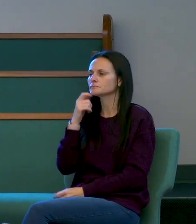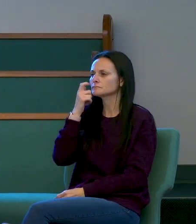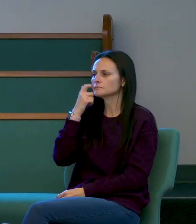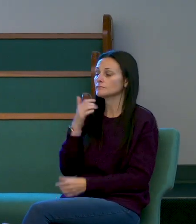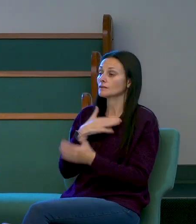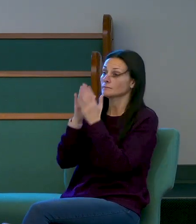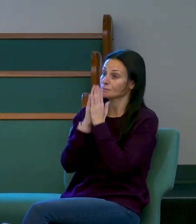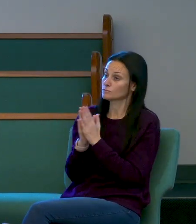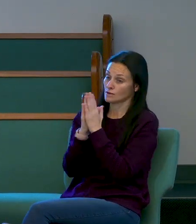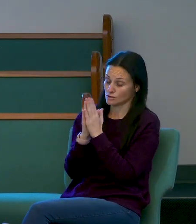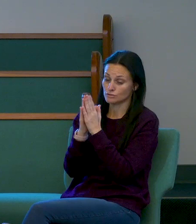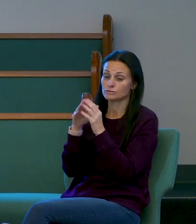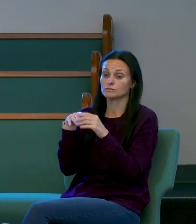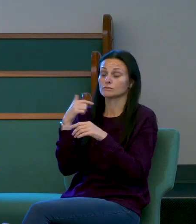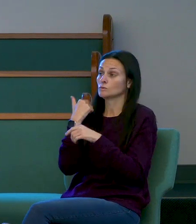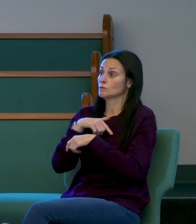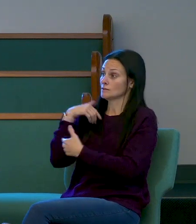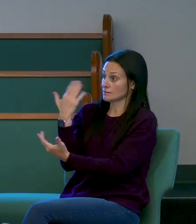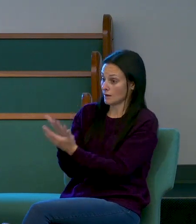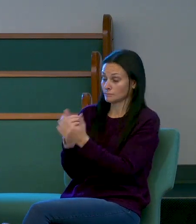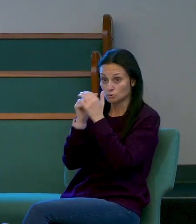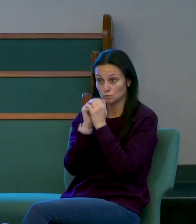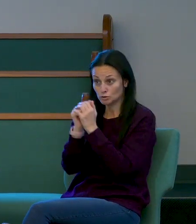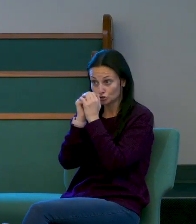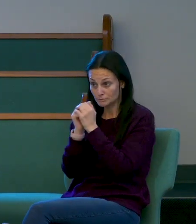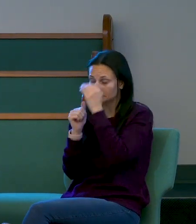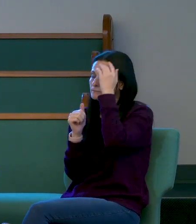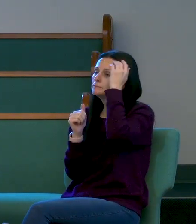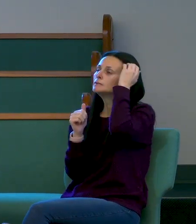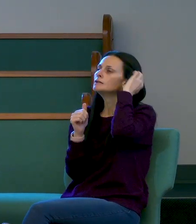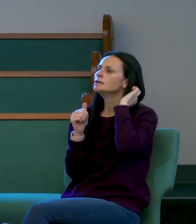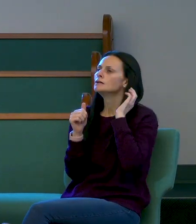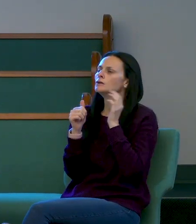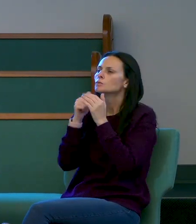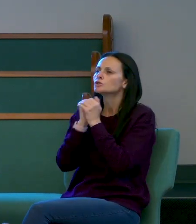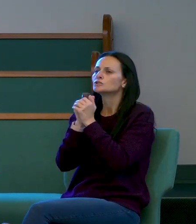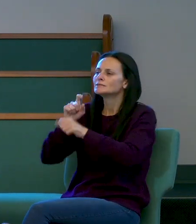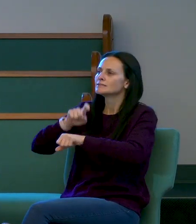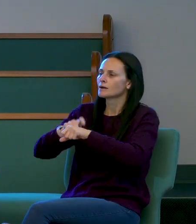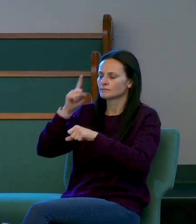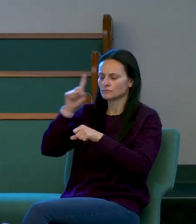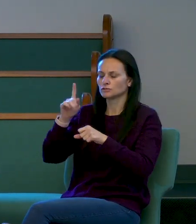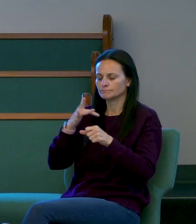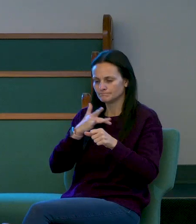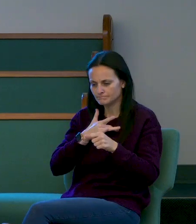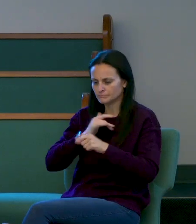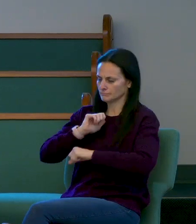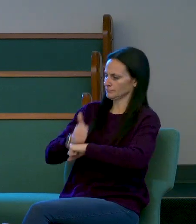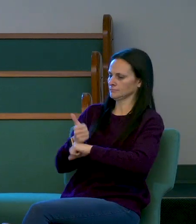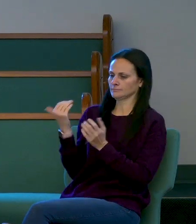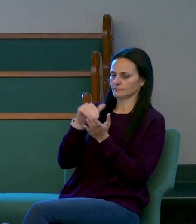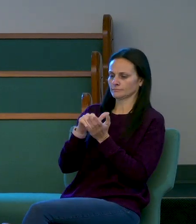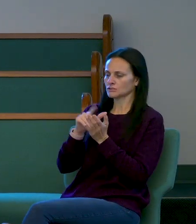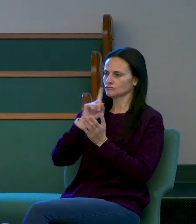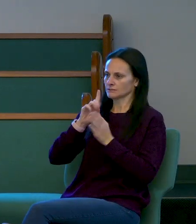prayer is that when we come to worship, worship is a time of resetting our heart, of